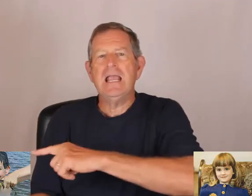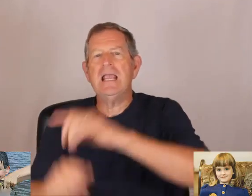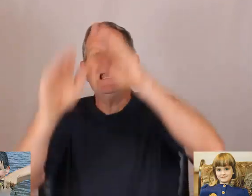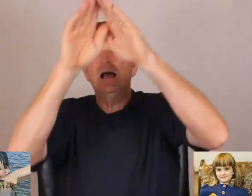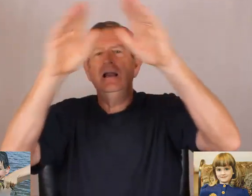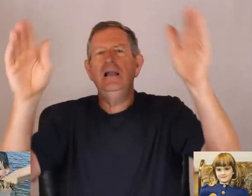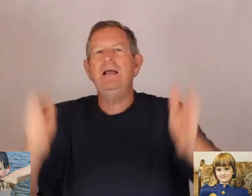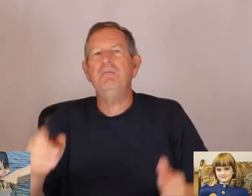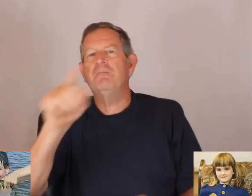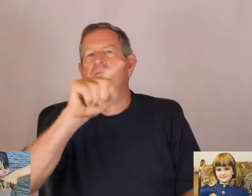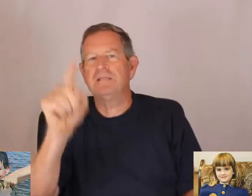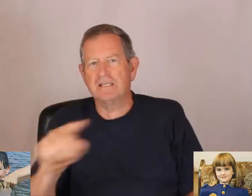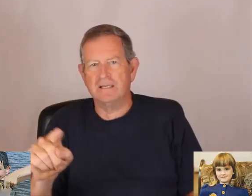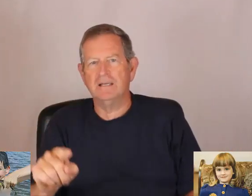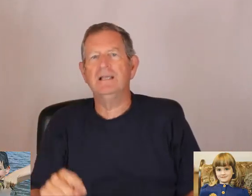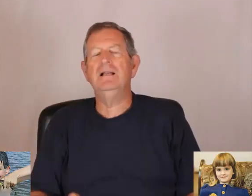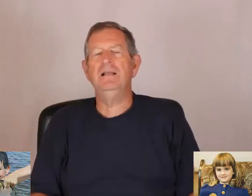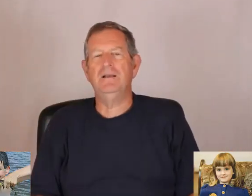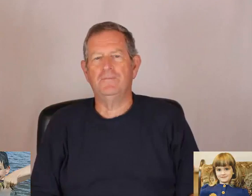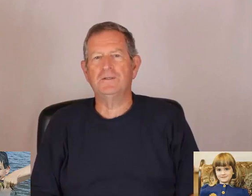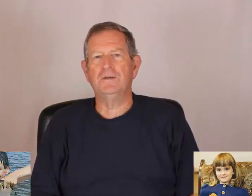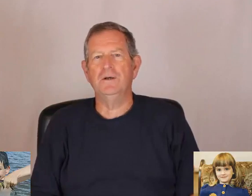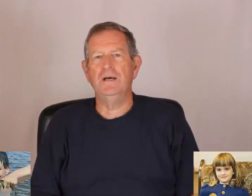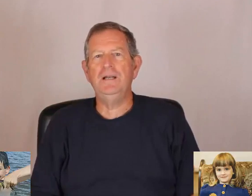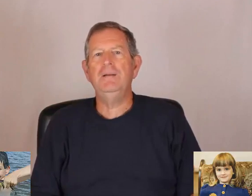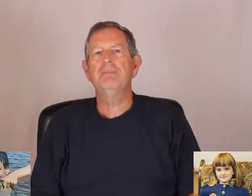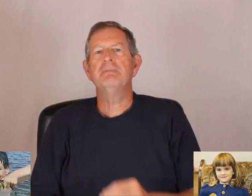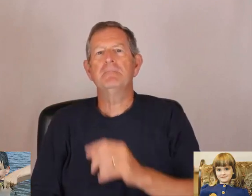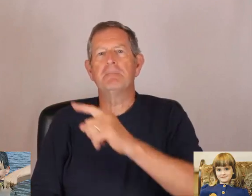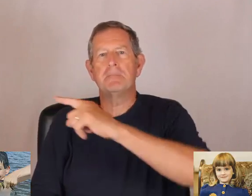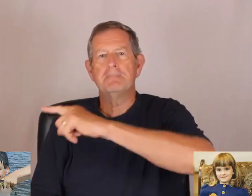He lives. He lives. Good.